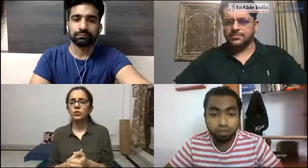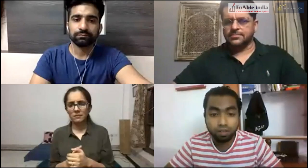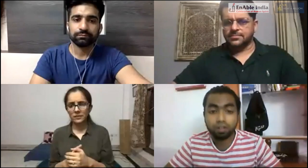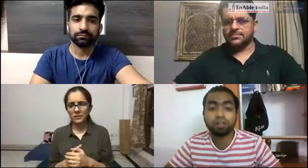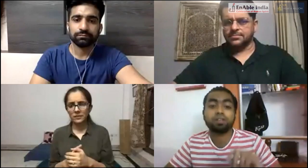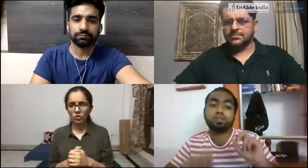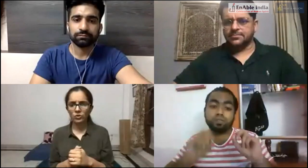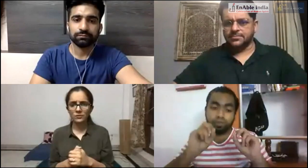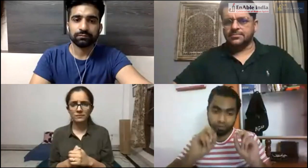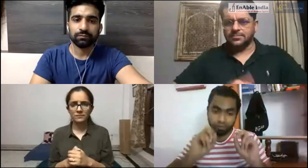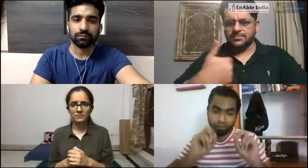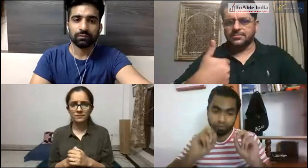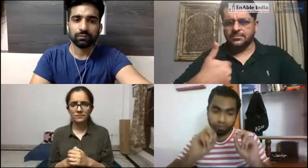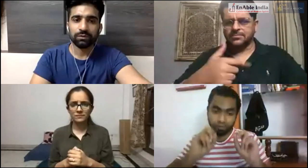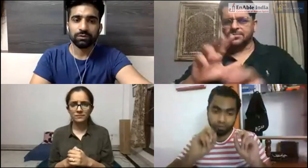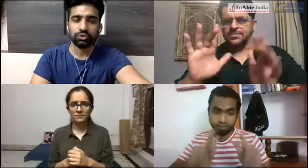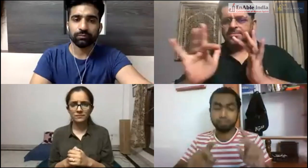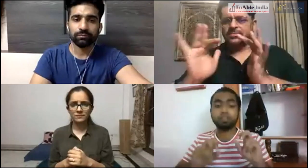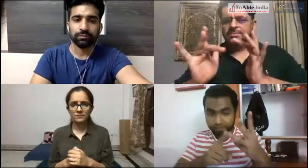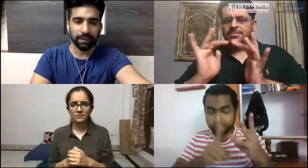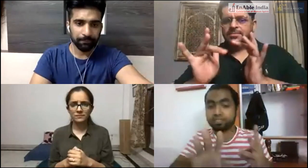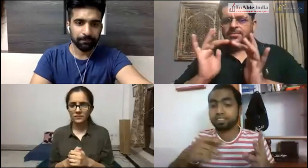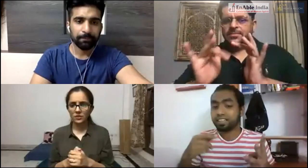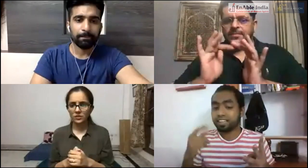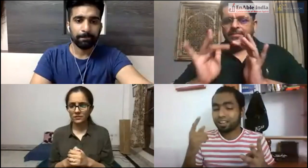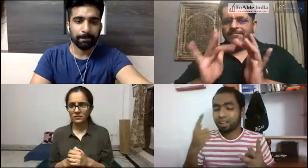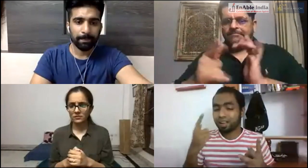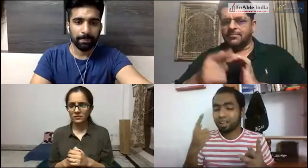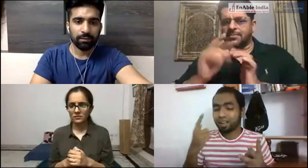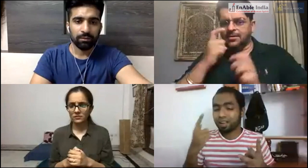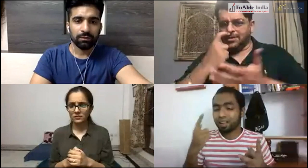Dolo. Dr. Al mentions Dolo. Sure. Yeah. Okay.